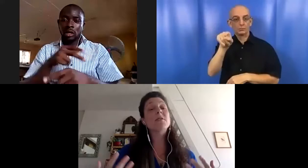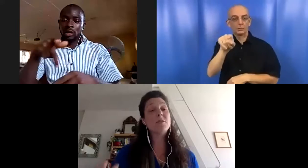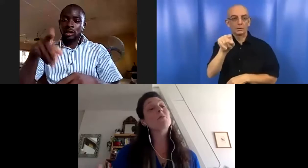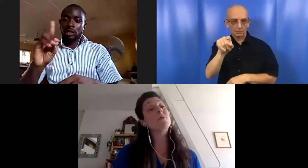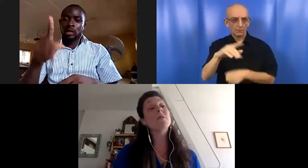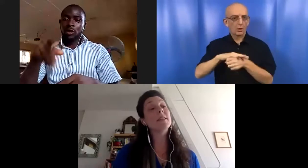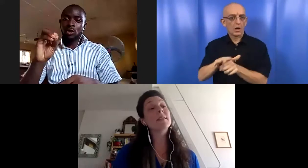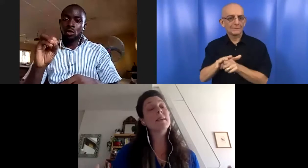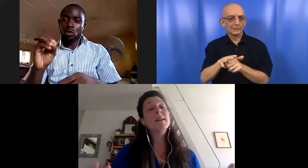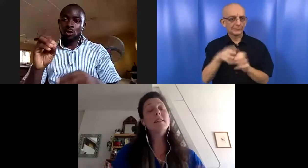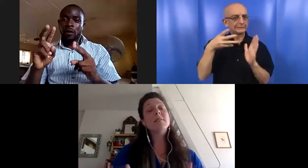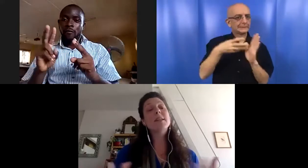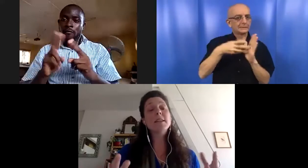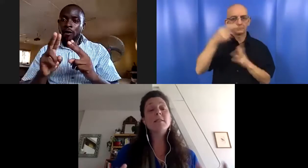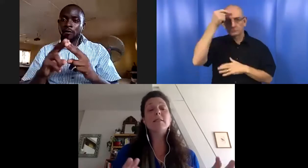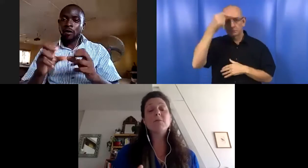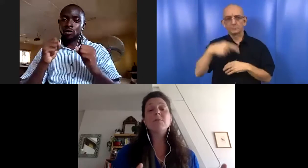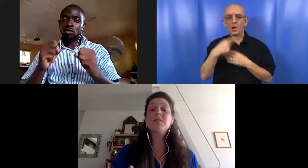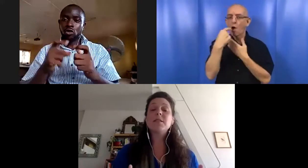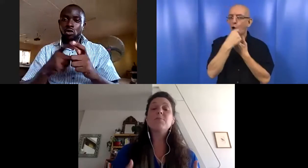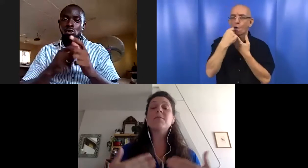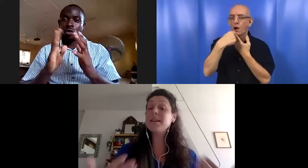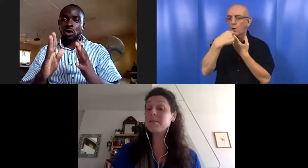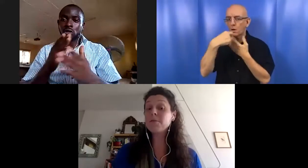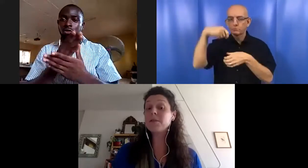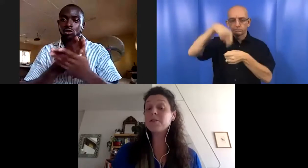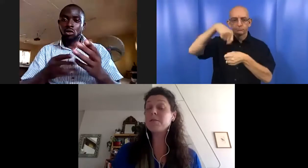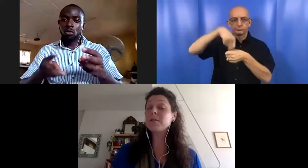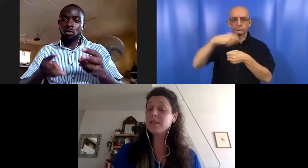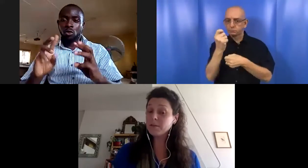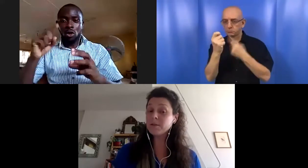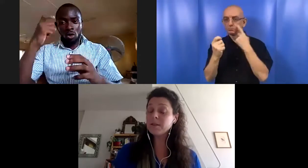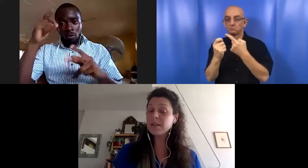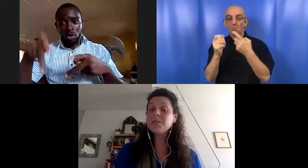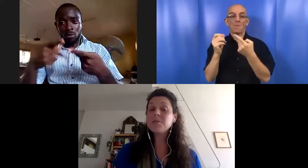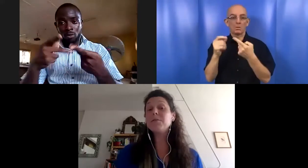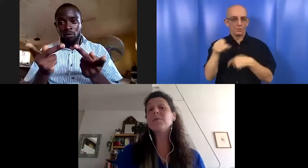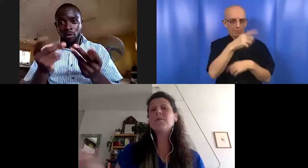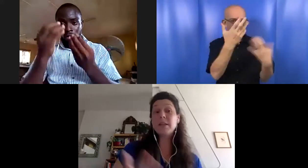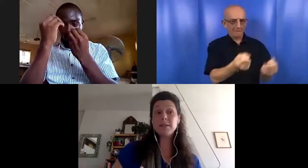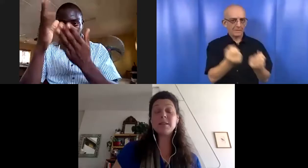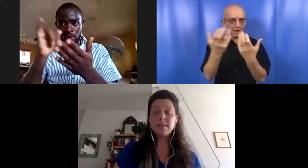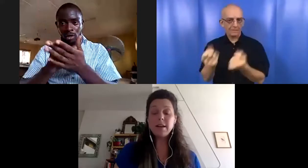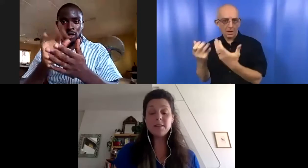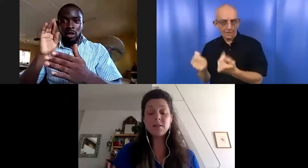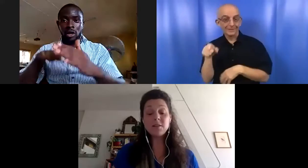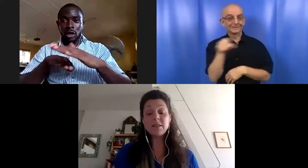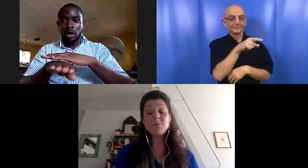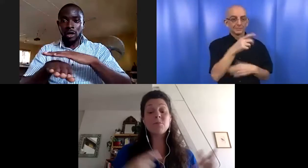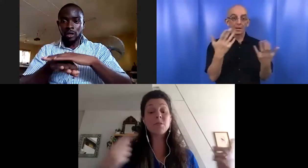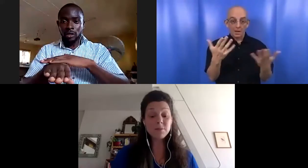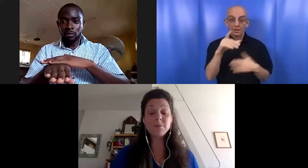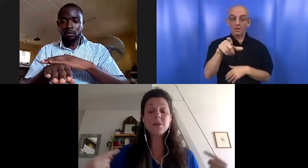very strong role in this, because in many cases, governments didn't provide information that was accessible, so DPOs stepped in. And this